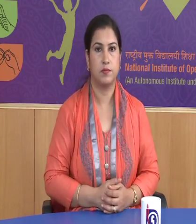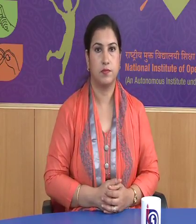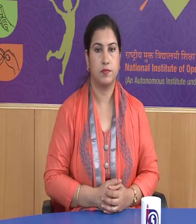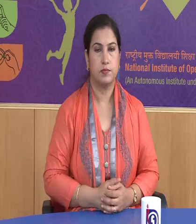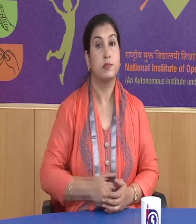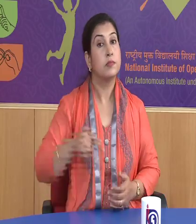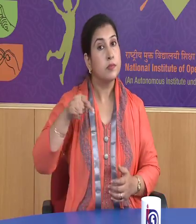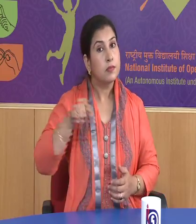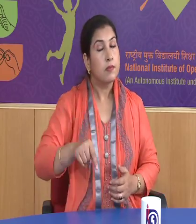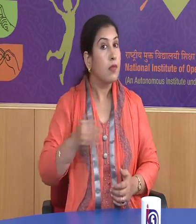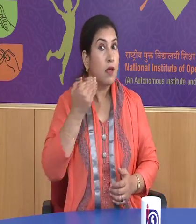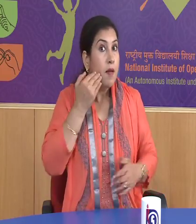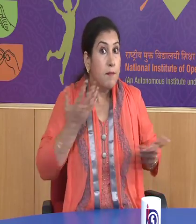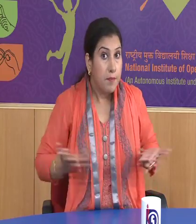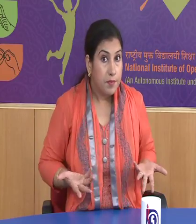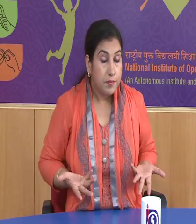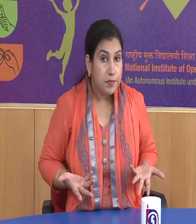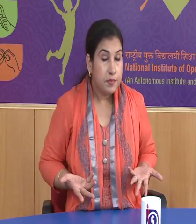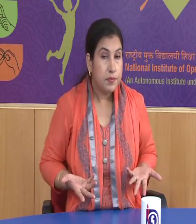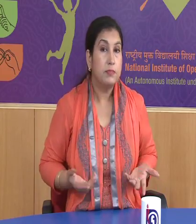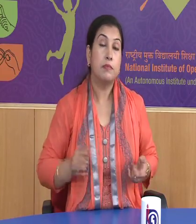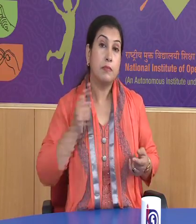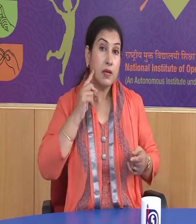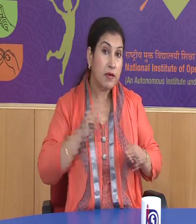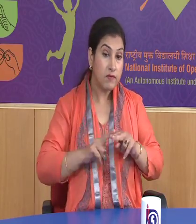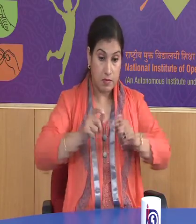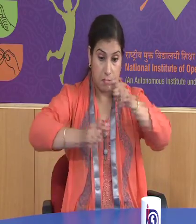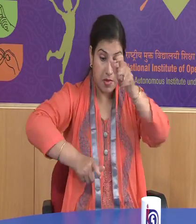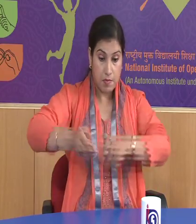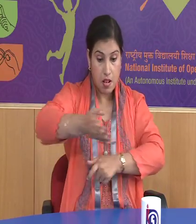This happens when the people are happy